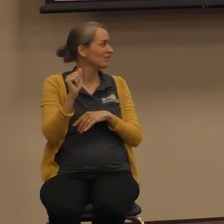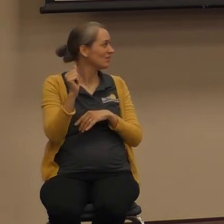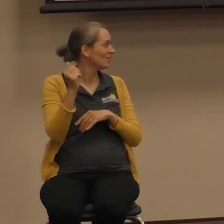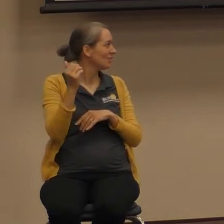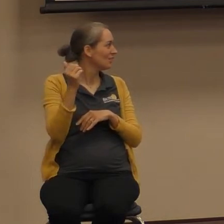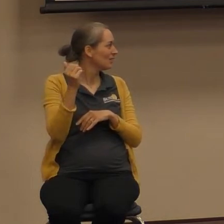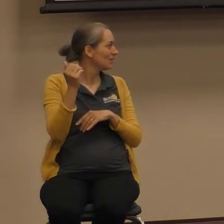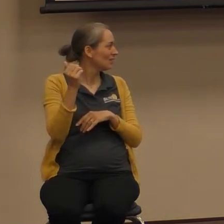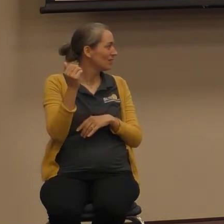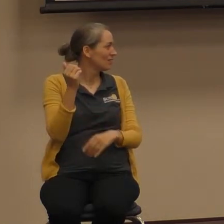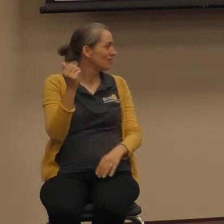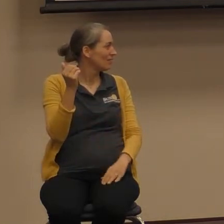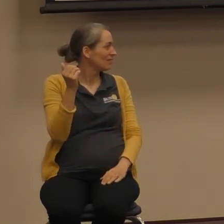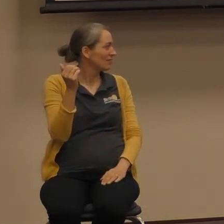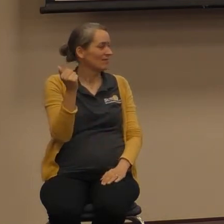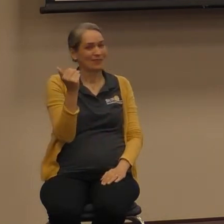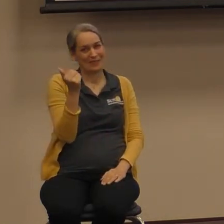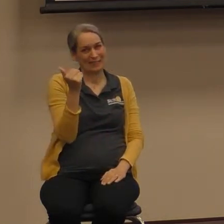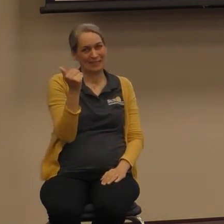sorry.